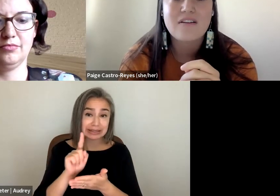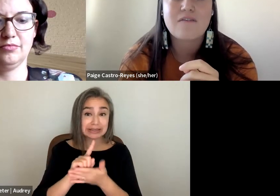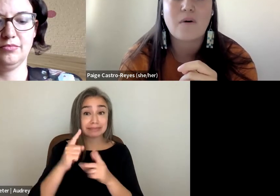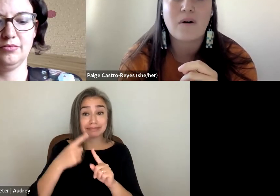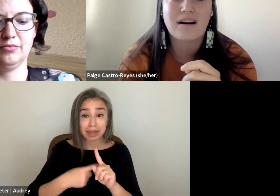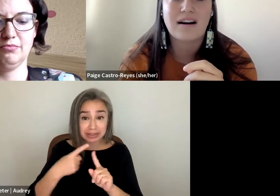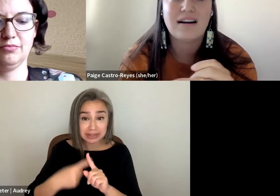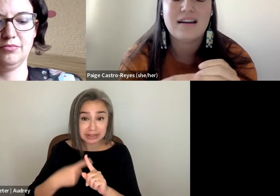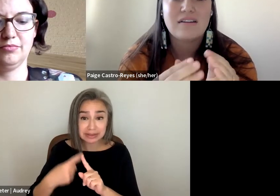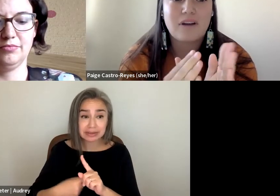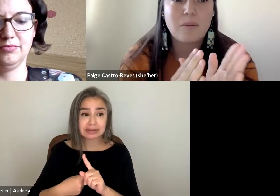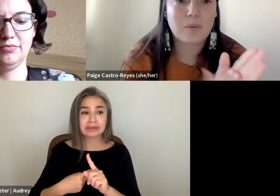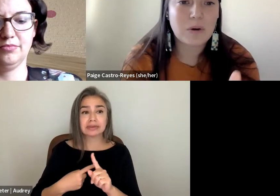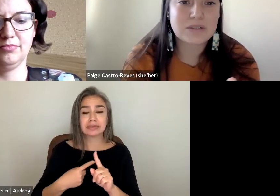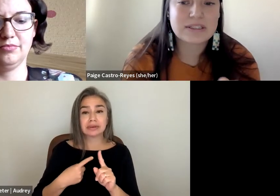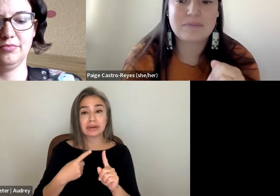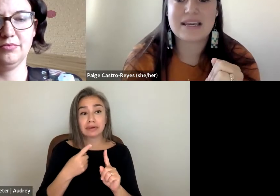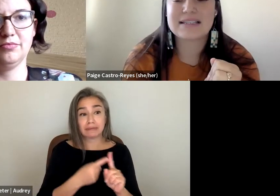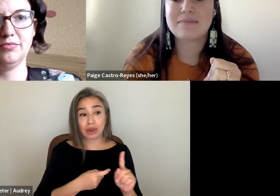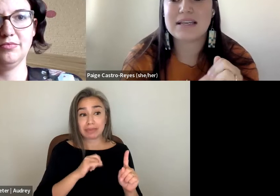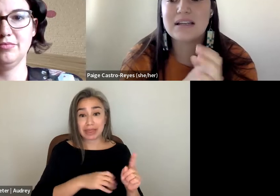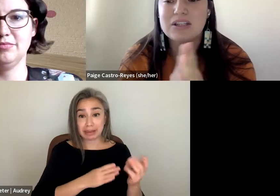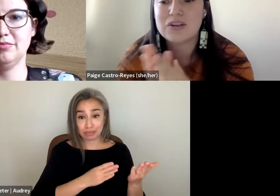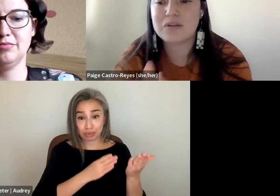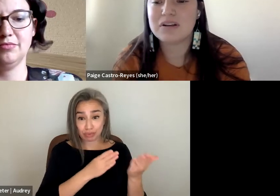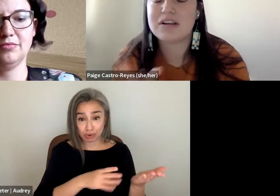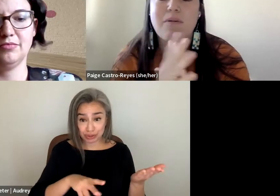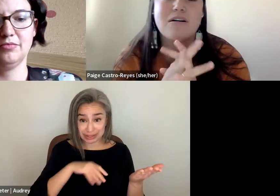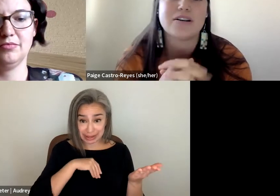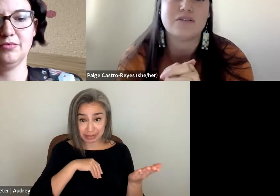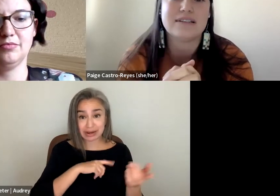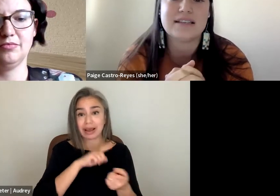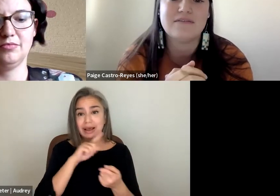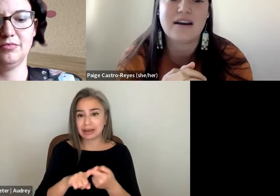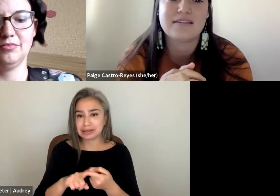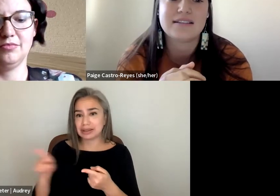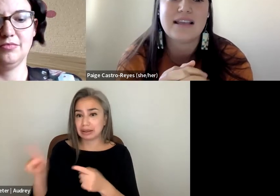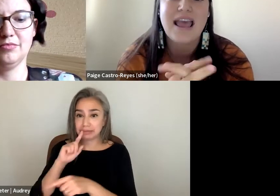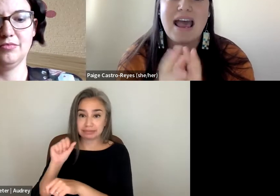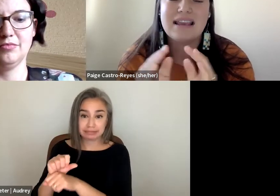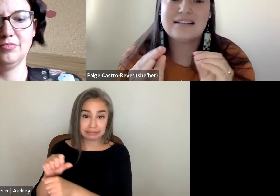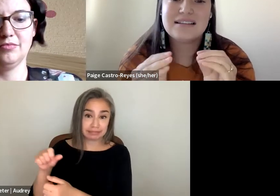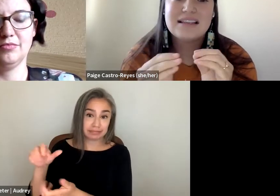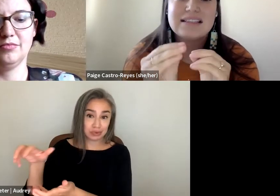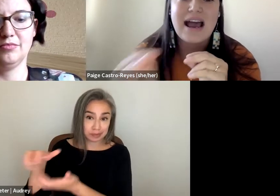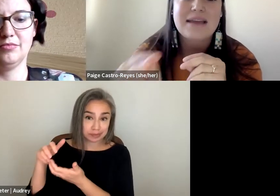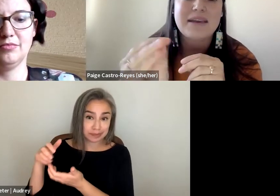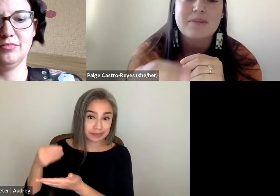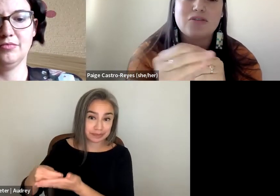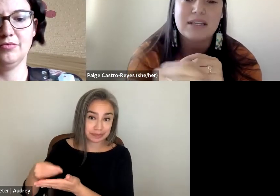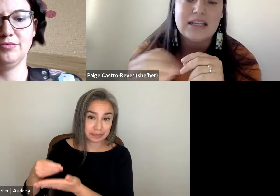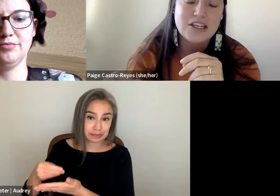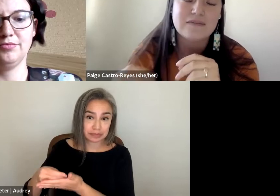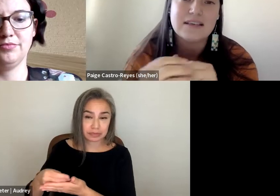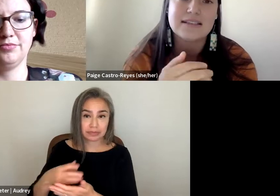months, from proposal to be accepted to community partner to receive funds, and time